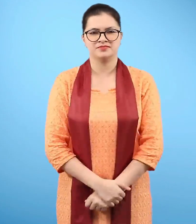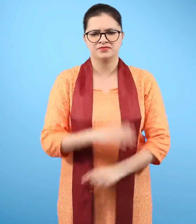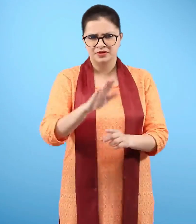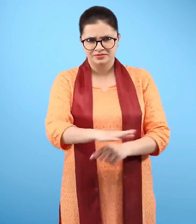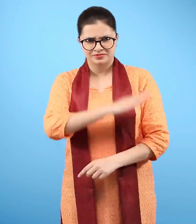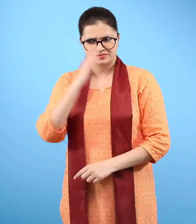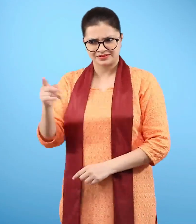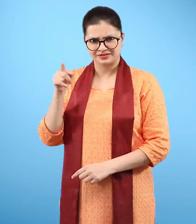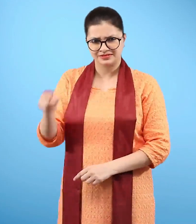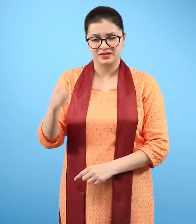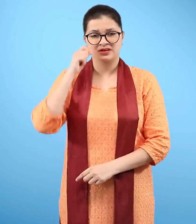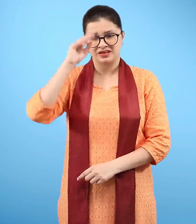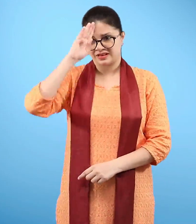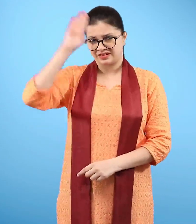inside Diwan Khas.